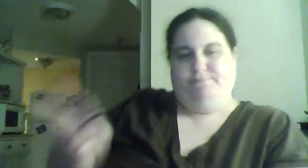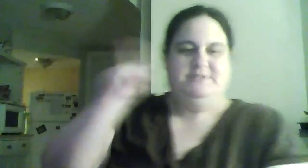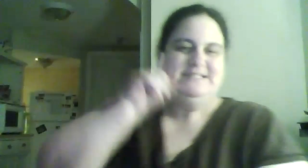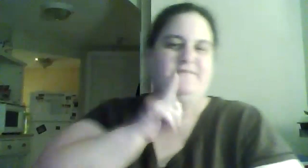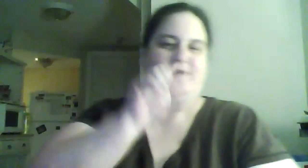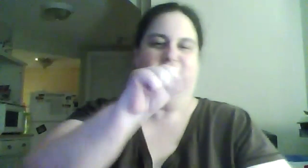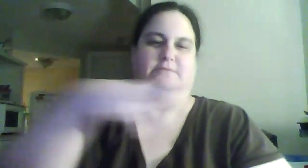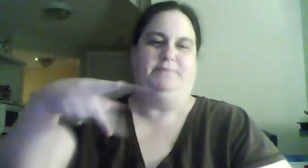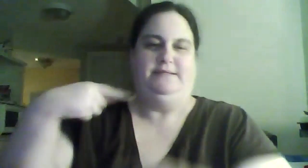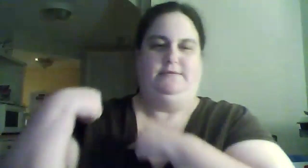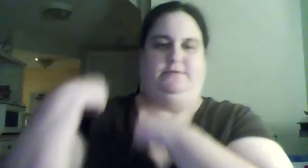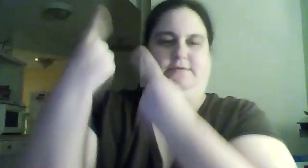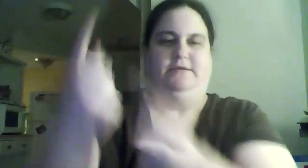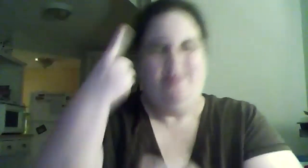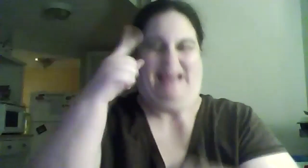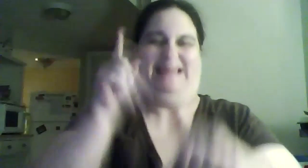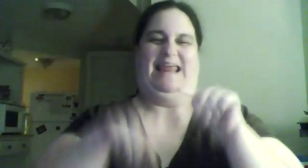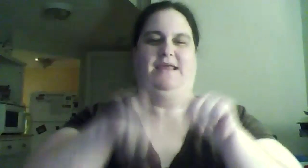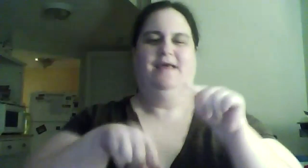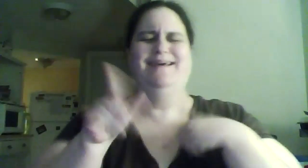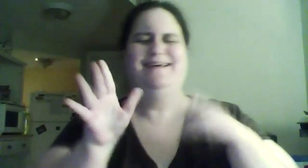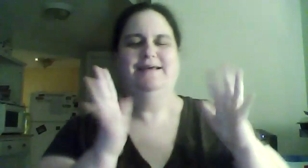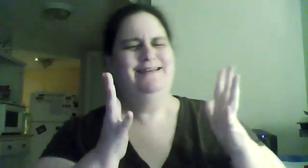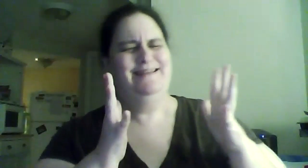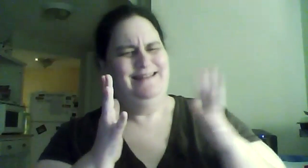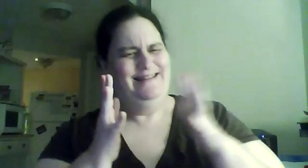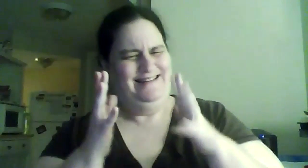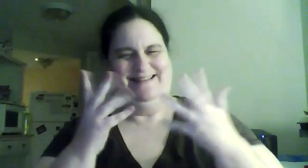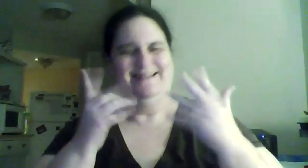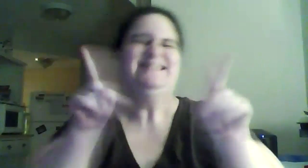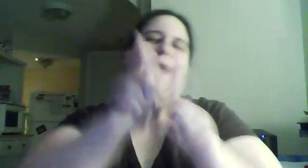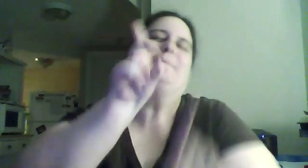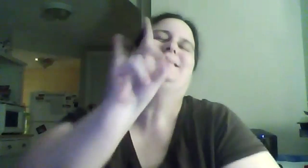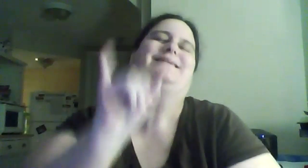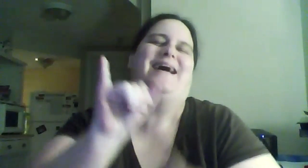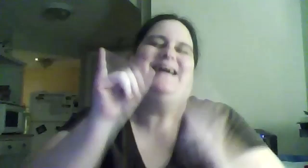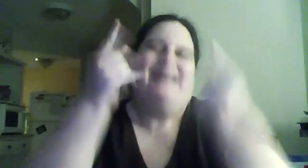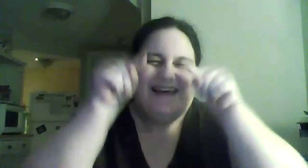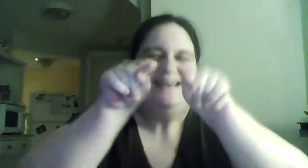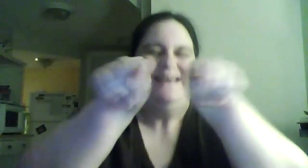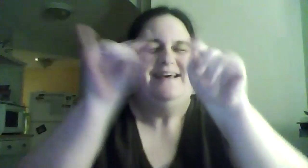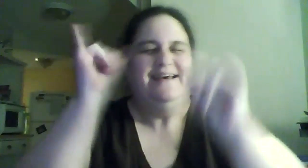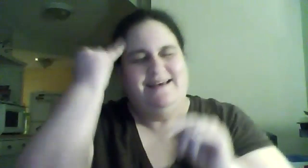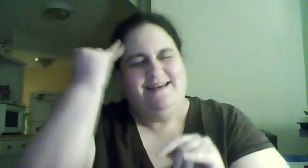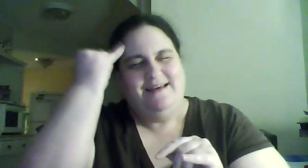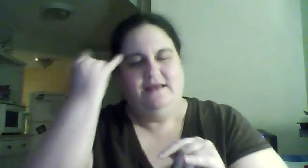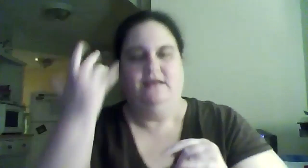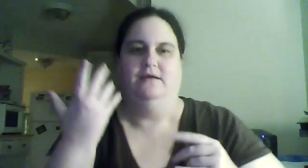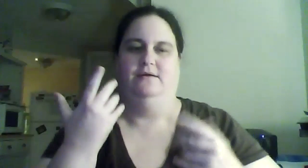It seems that a lot of hearing agencies that hire these SSPs don't want to hire deaf interpreters or deaf